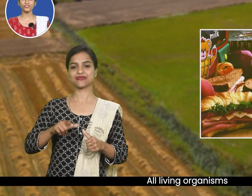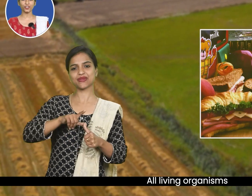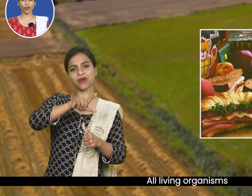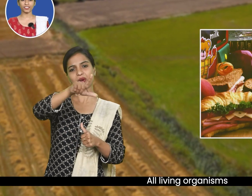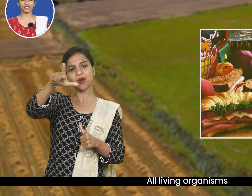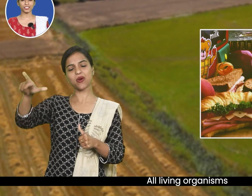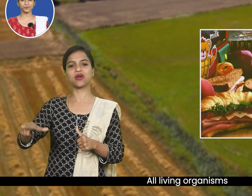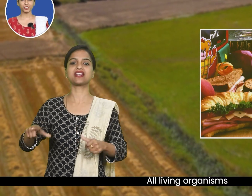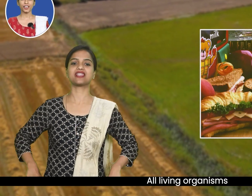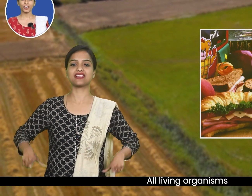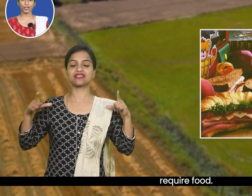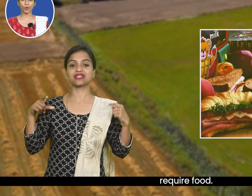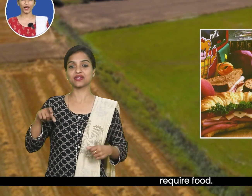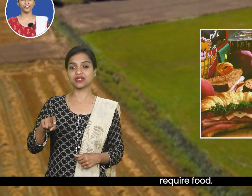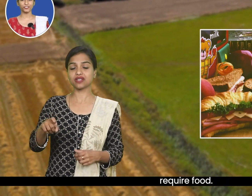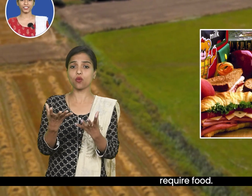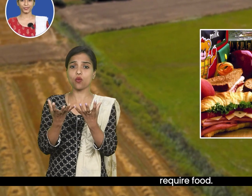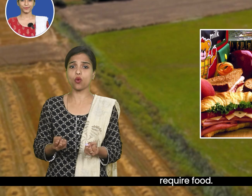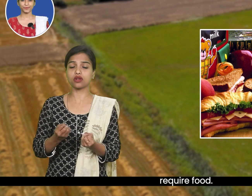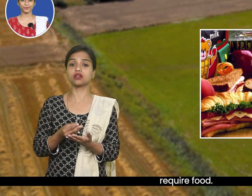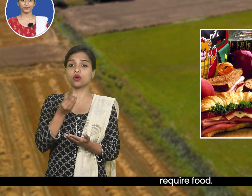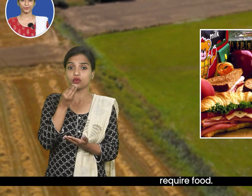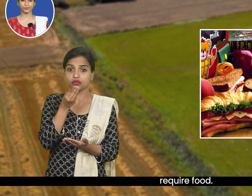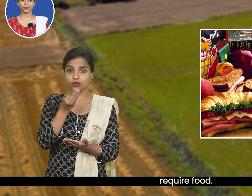All living organisms require food.